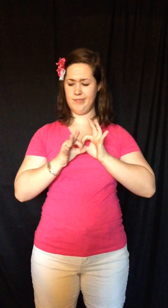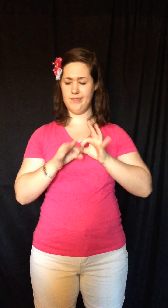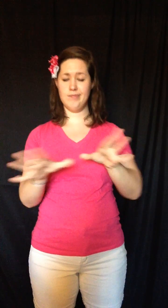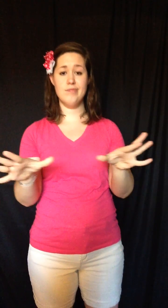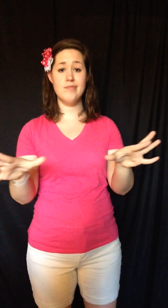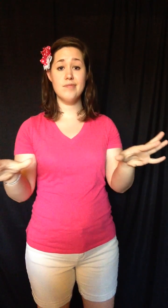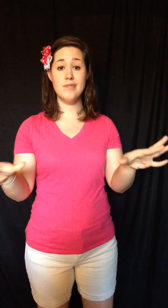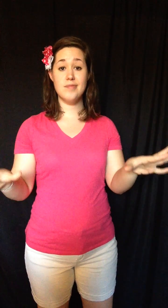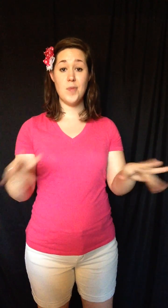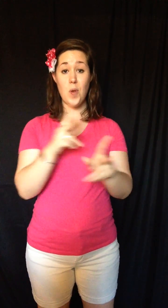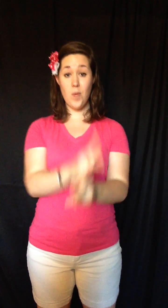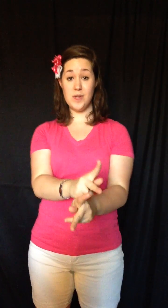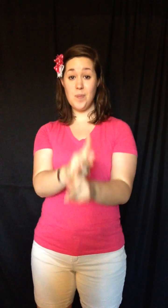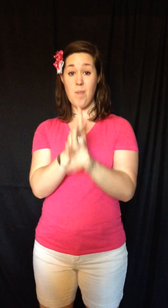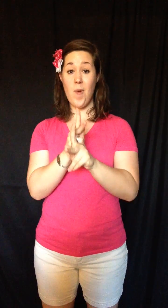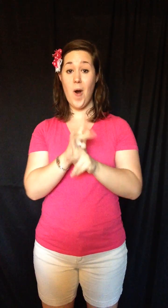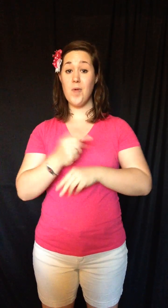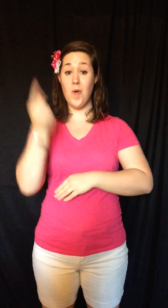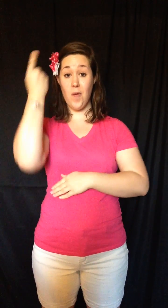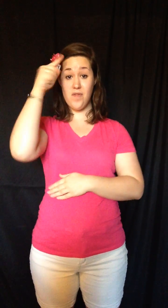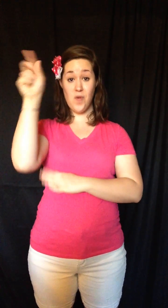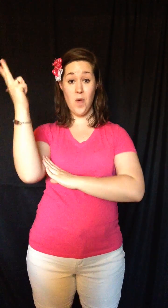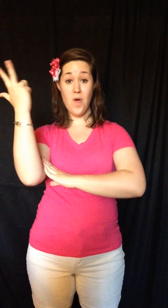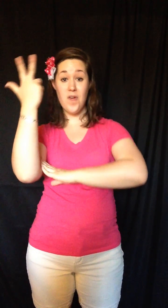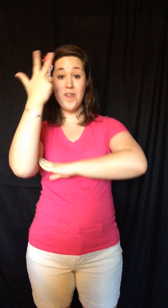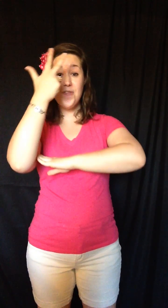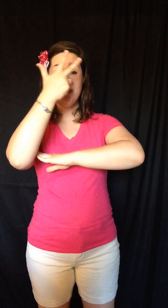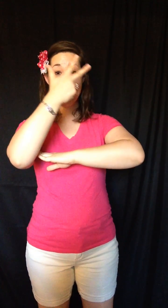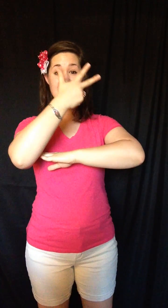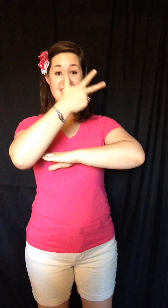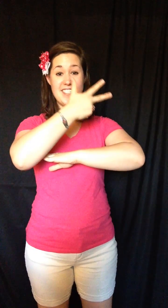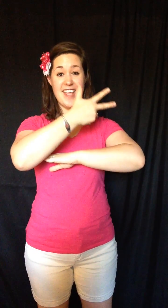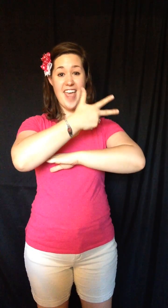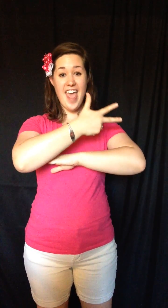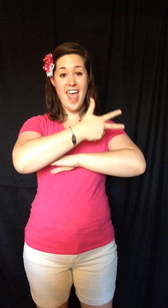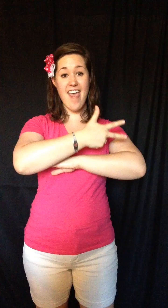Was borrowed for three days